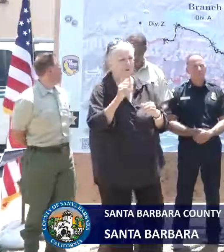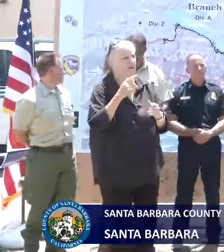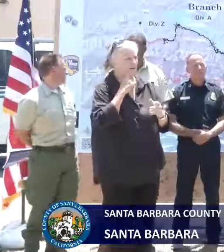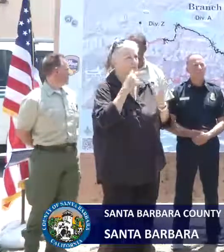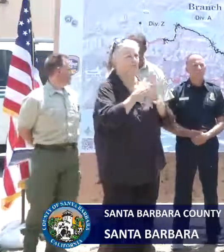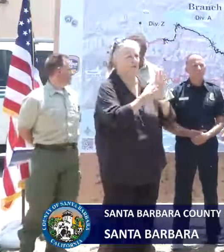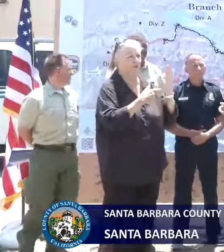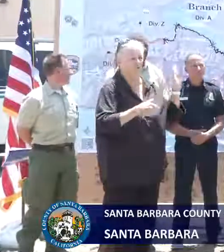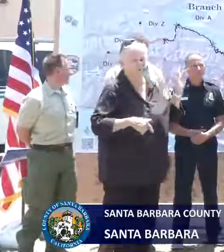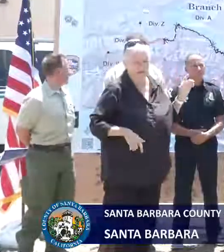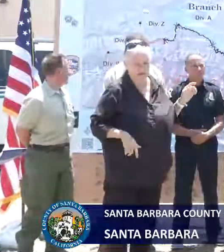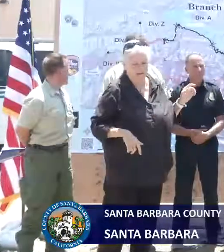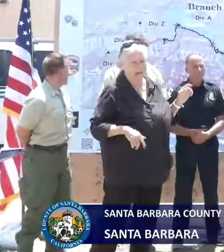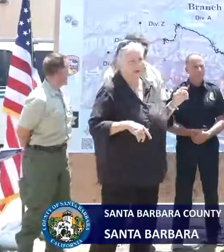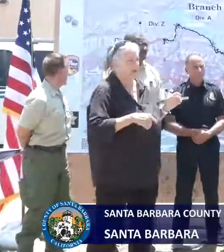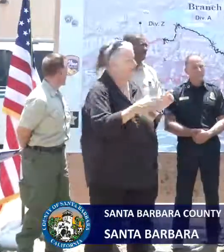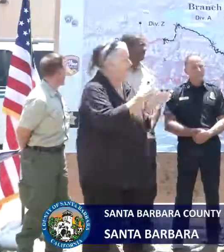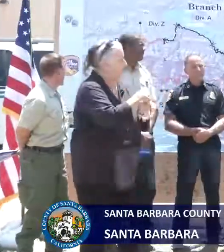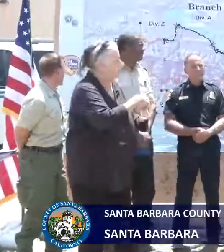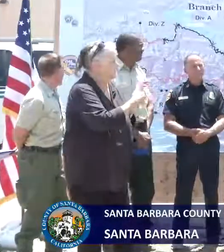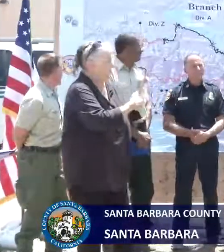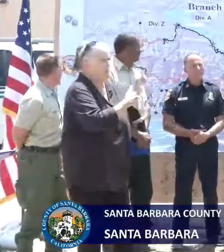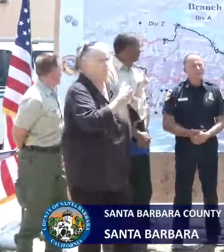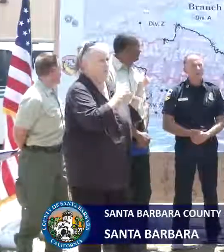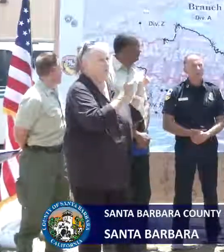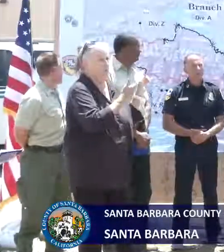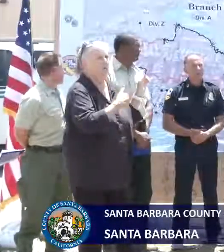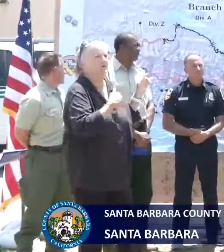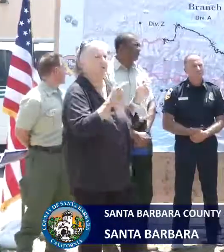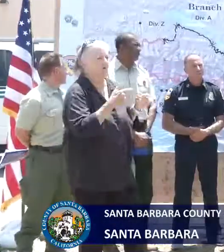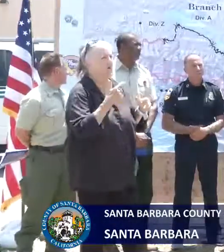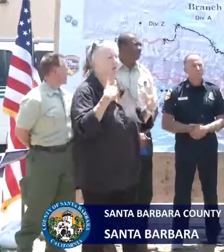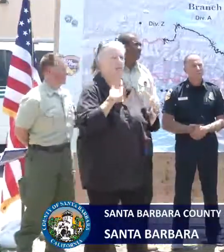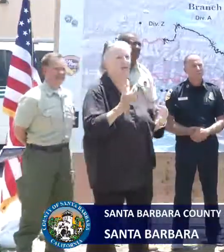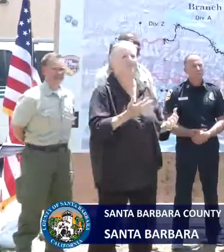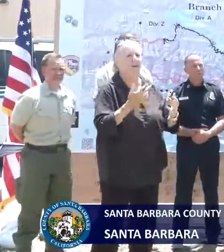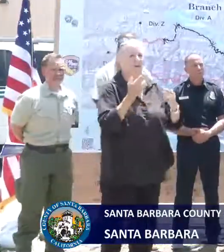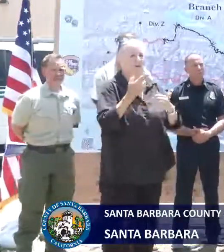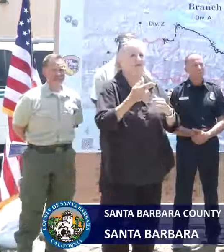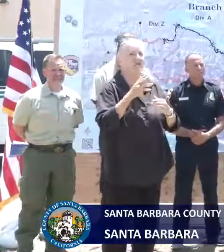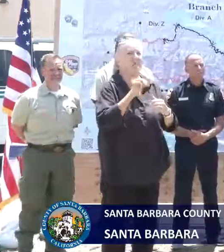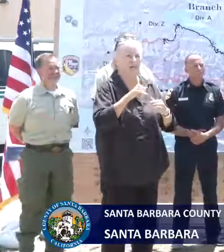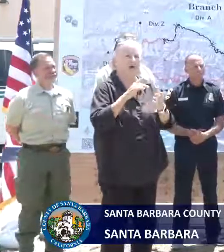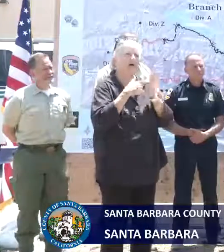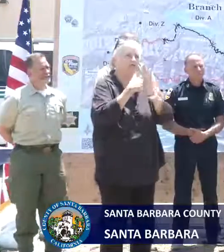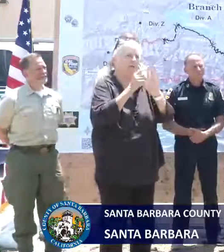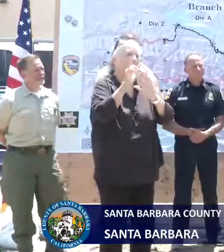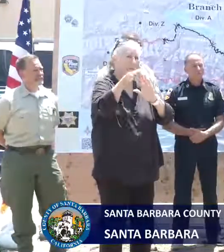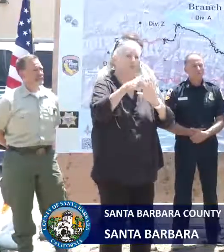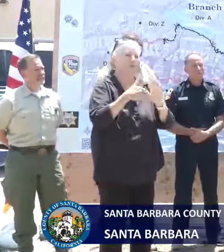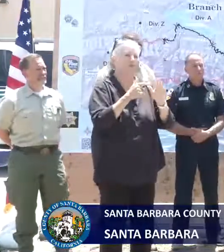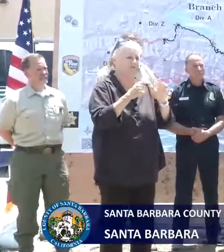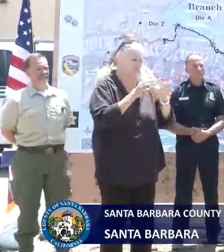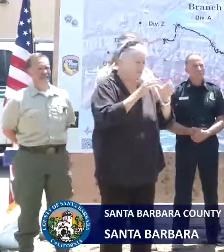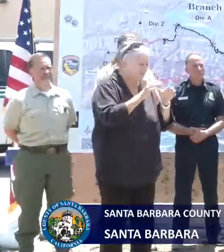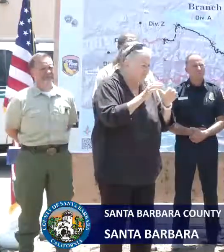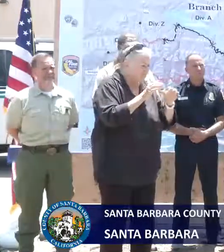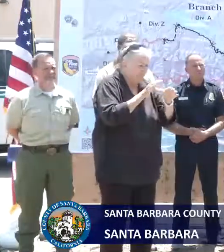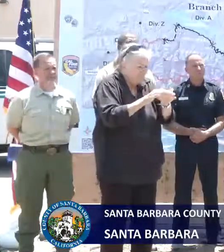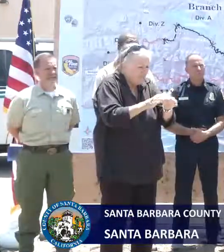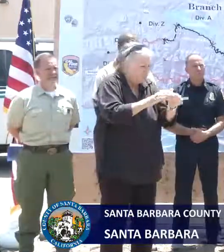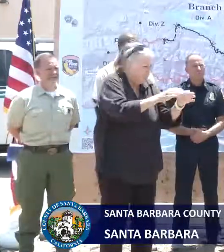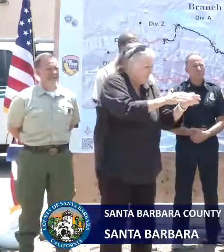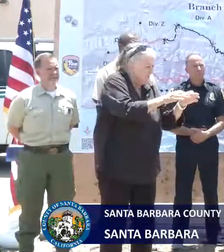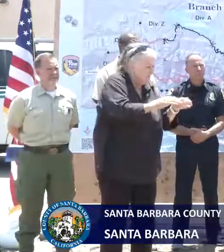So I can't point it out on this map. We don't have all the fire history, but we do have a fire history map that I can show you later. There are just pockets in there that